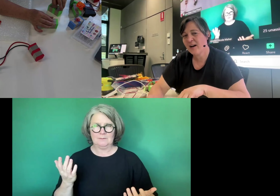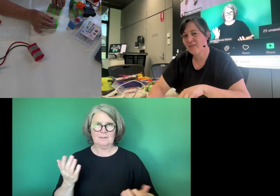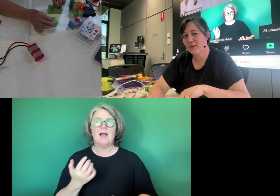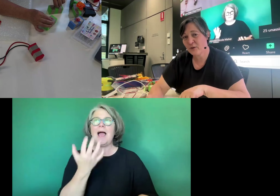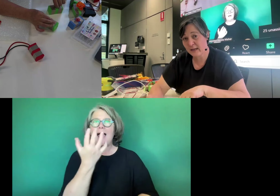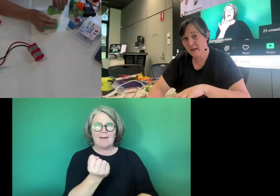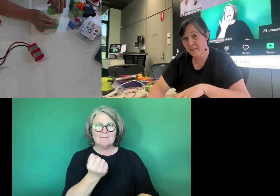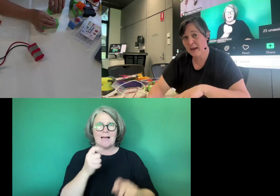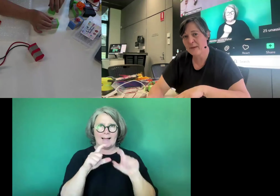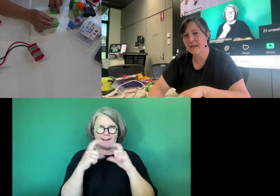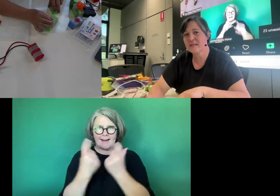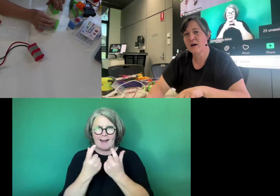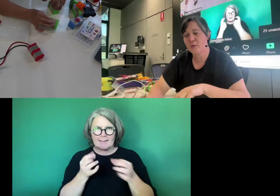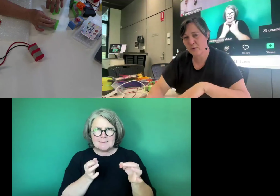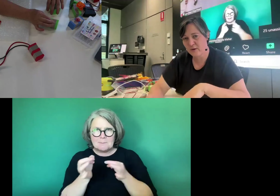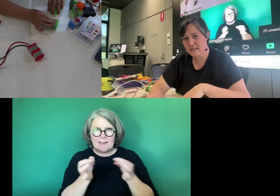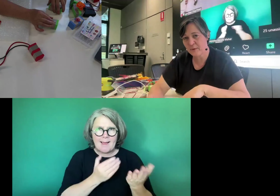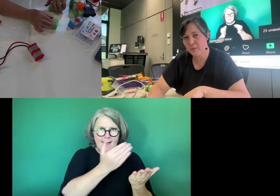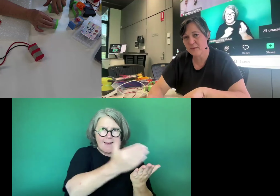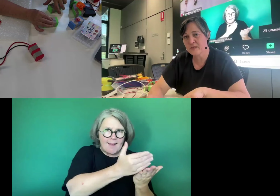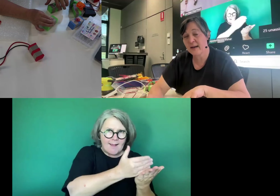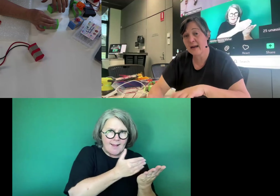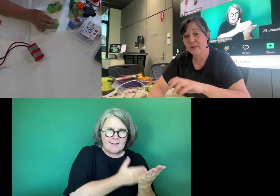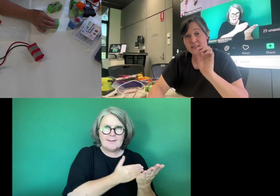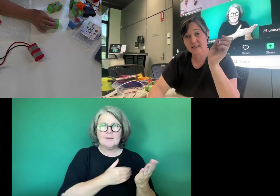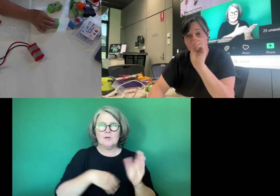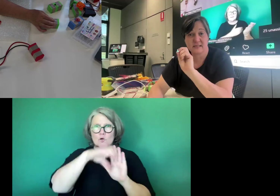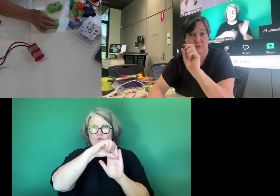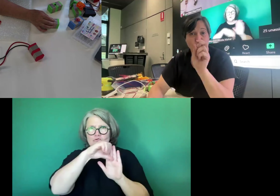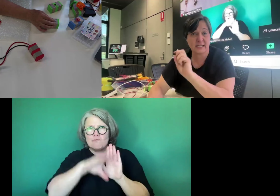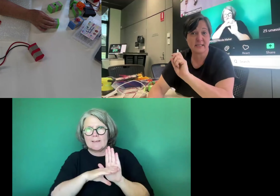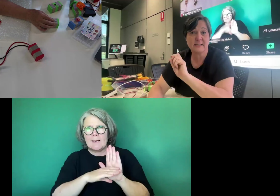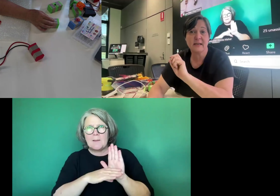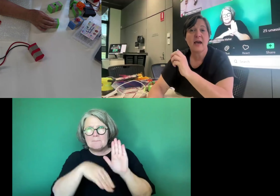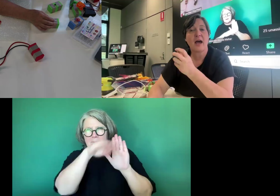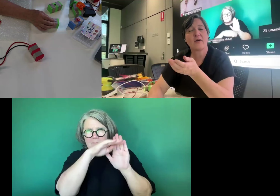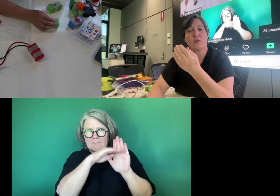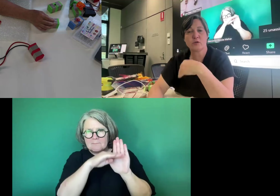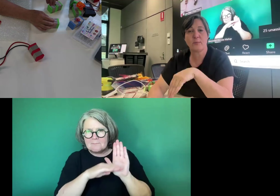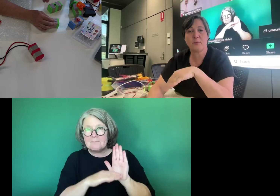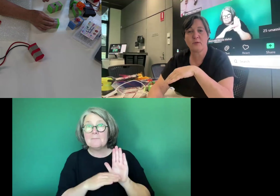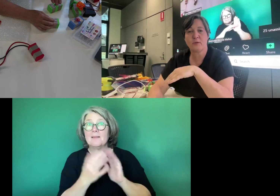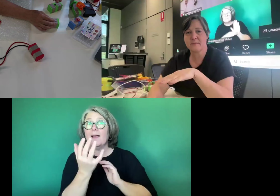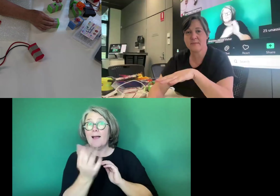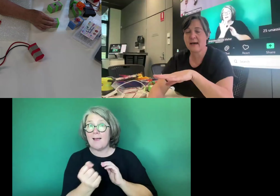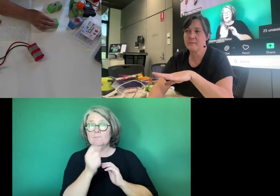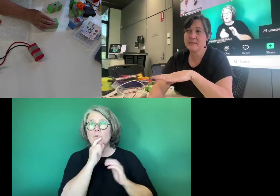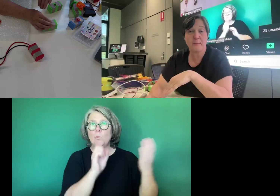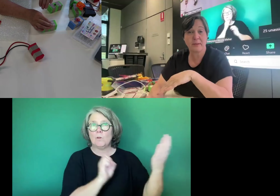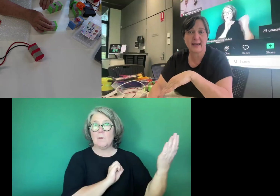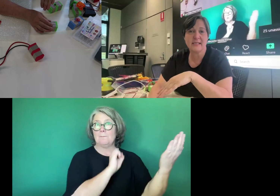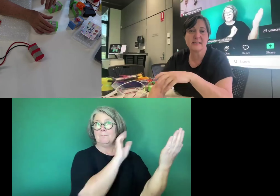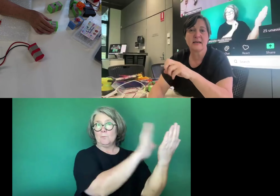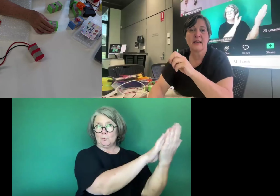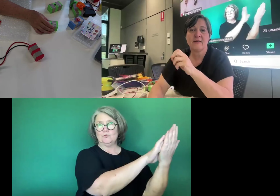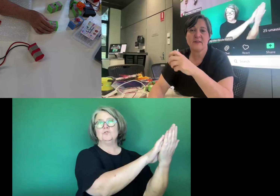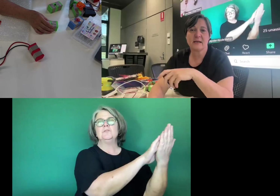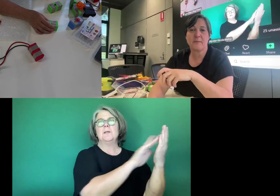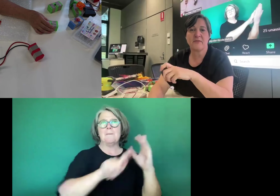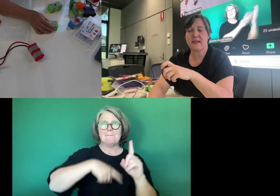plans. I've got the curriculum mappings. I will put those up on the website under a section that's for teachers. And I'll also put some